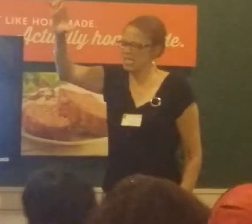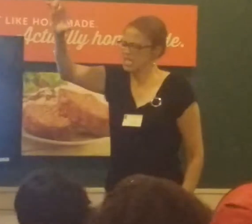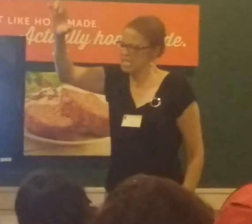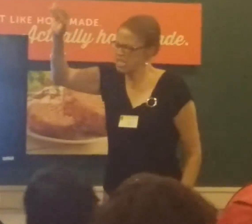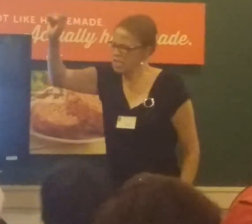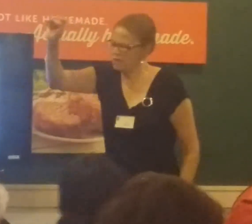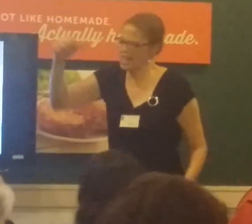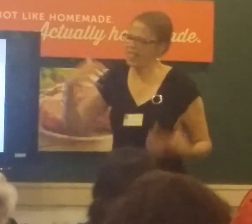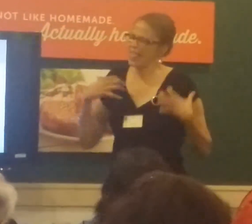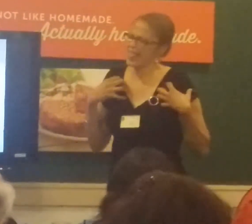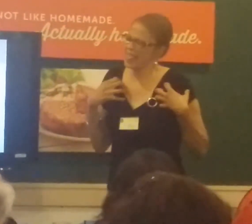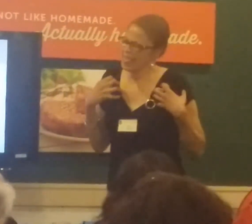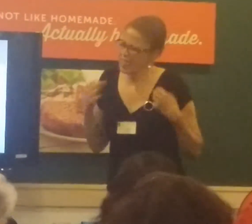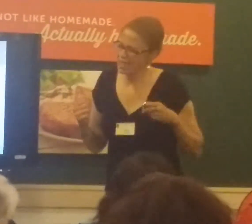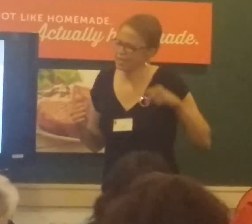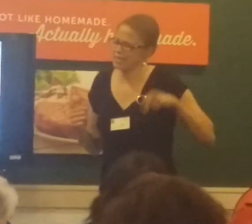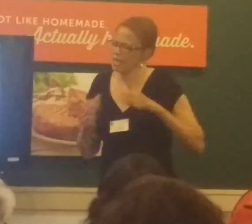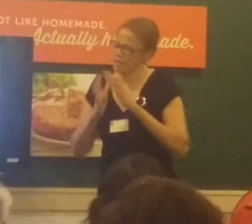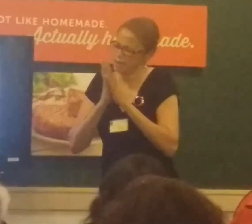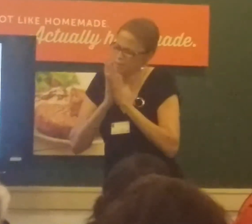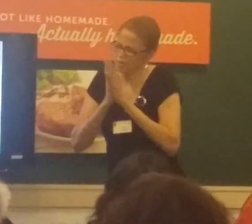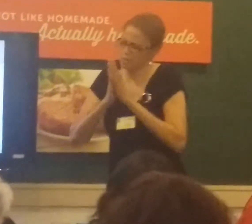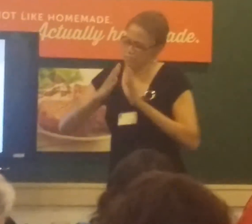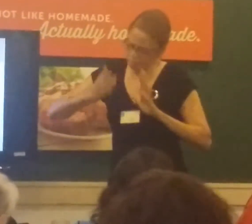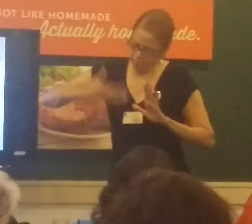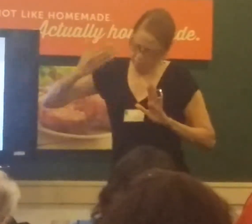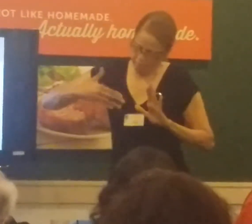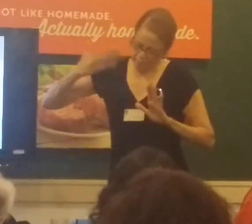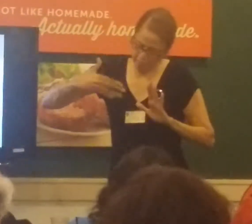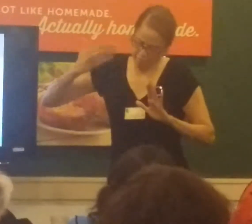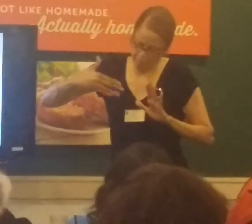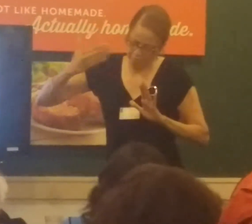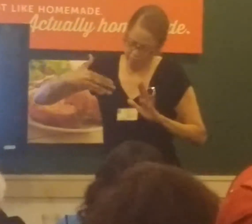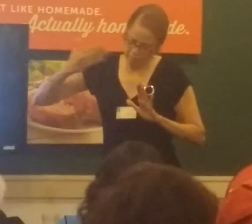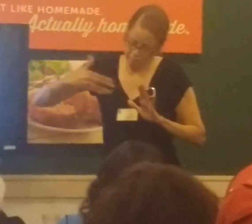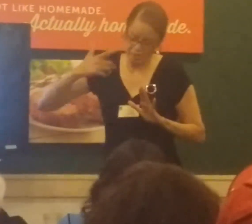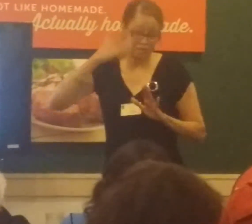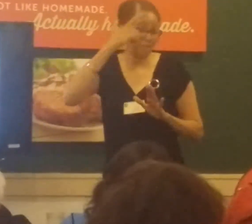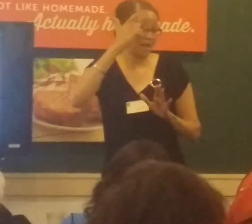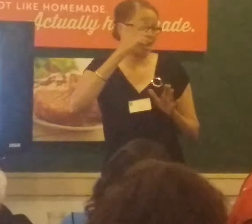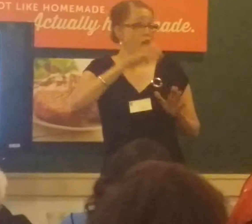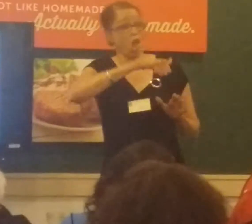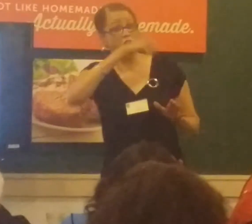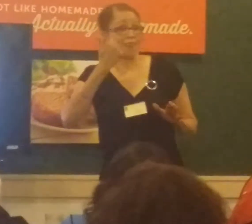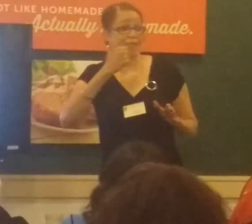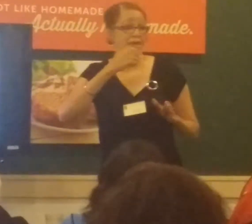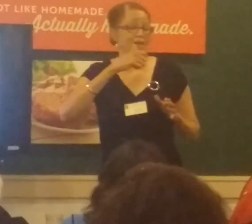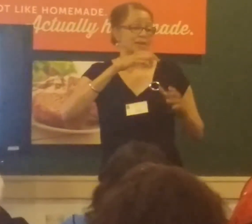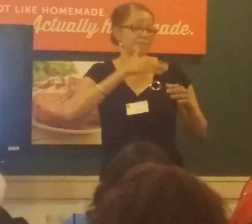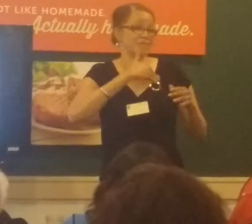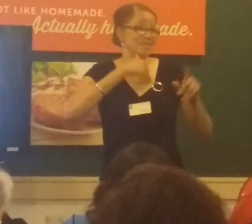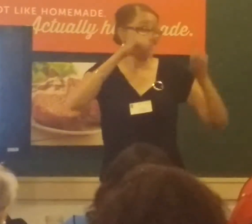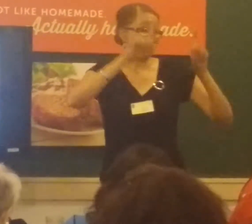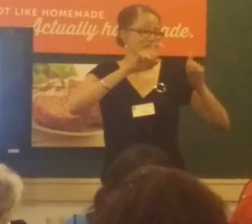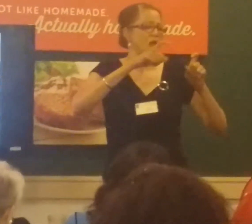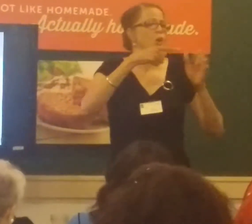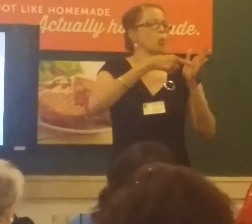have communion. And I asked God to heal me. And I did this over and over again. Because my